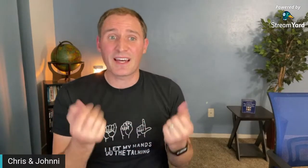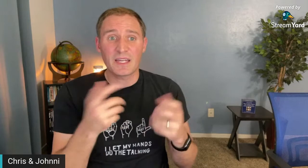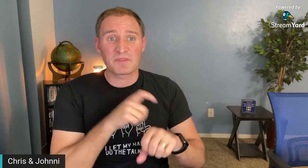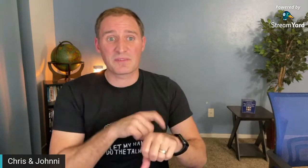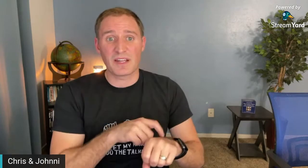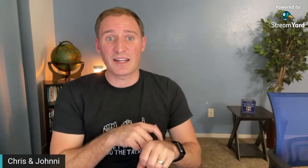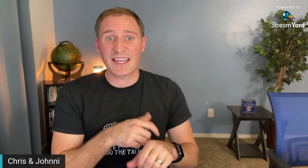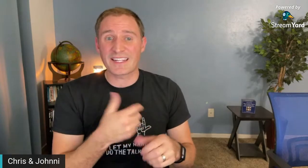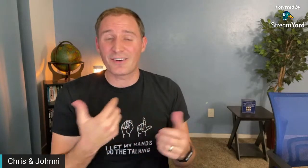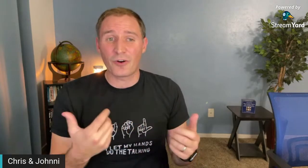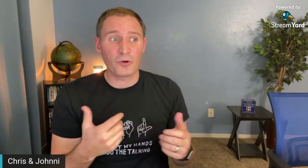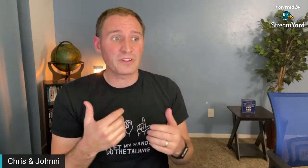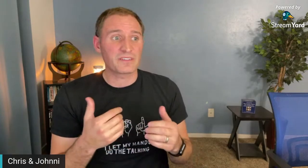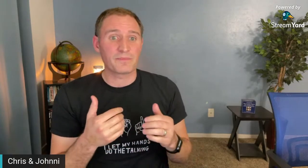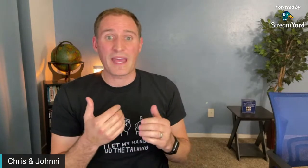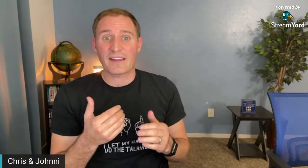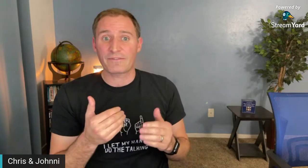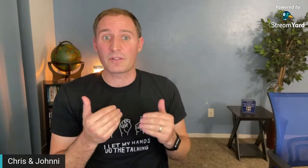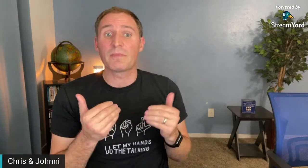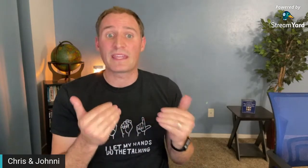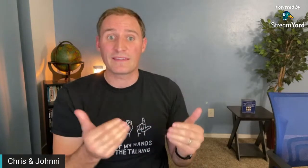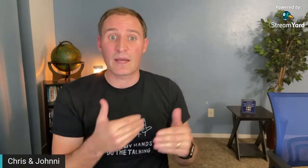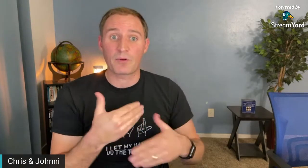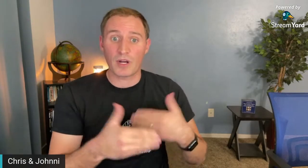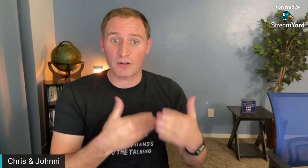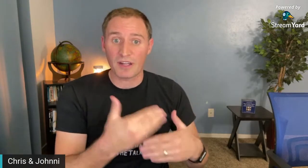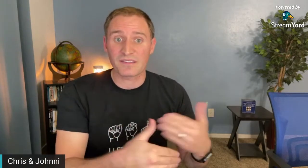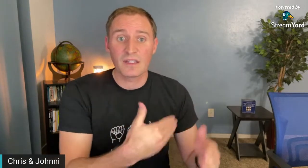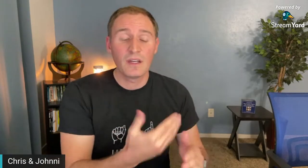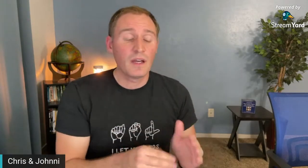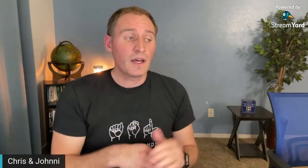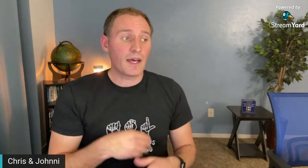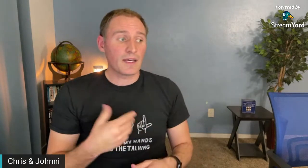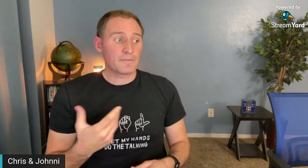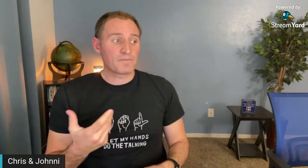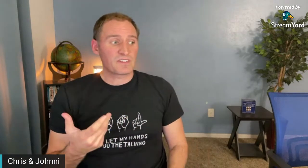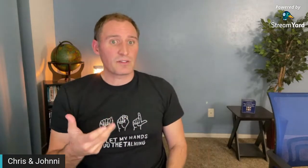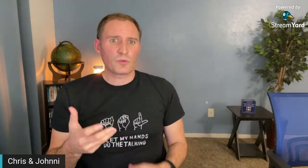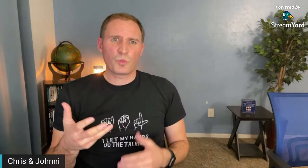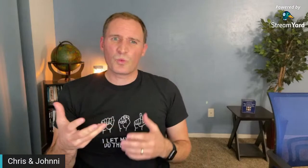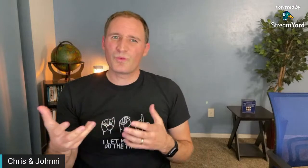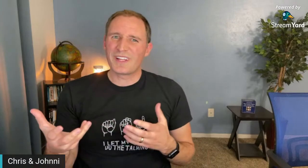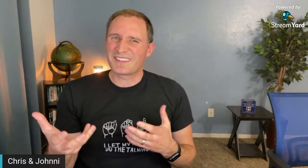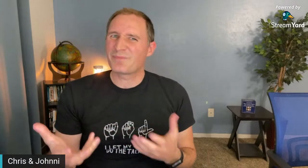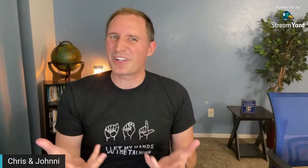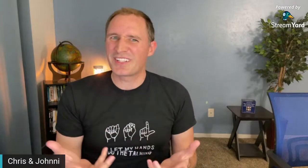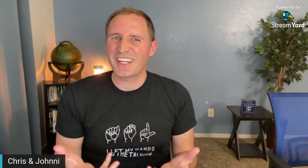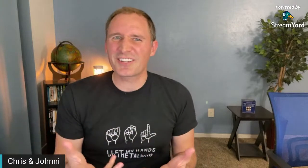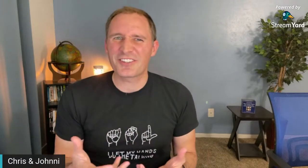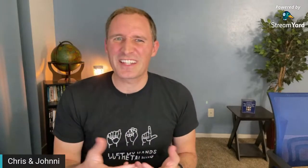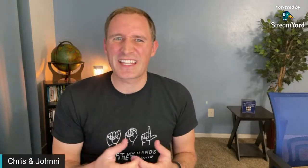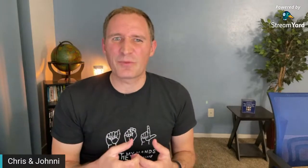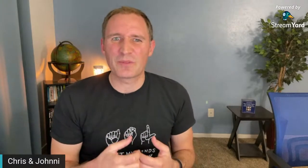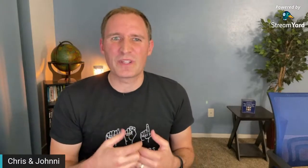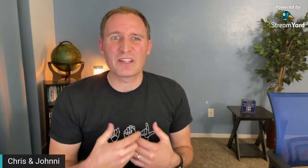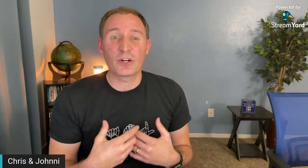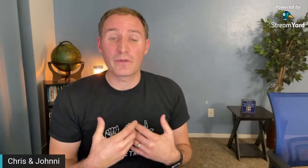oftentimes kind of hold us back from making that progress. So particularly like when we